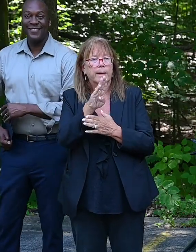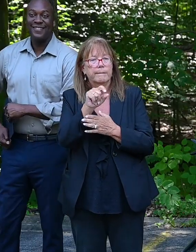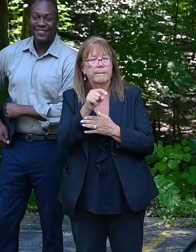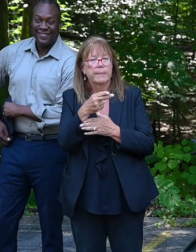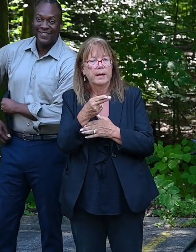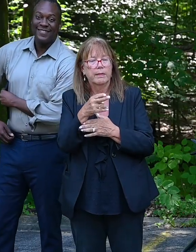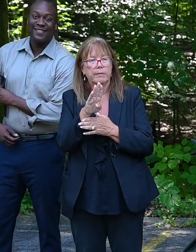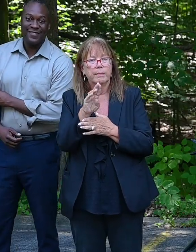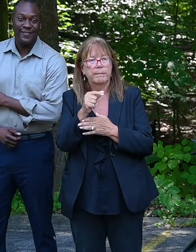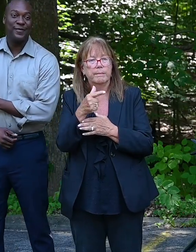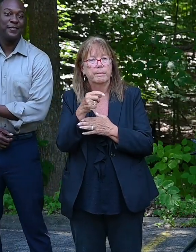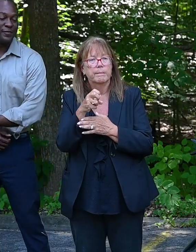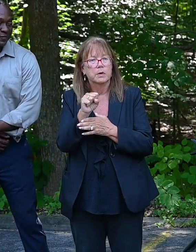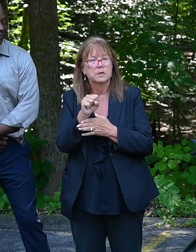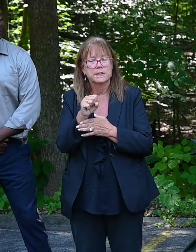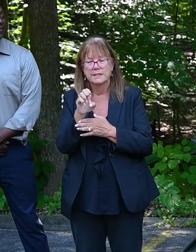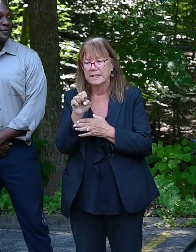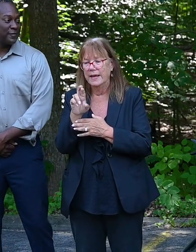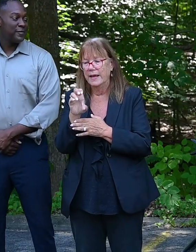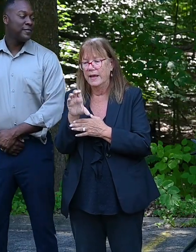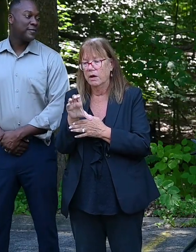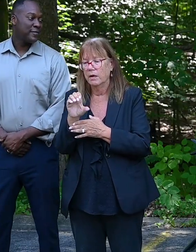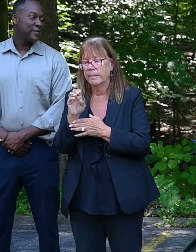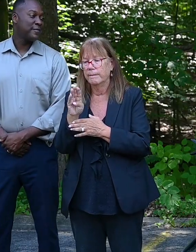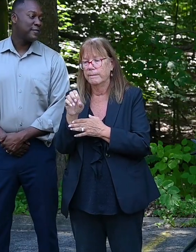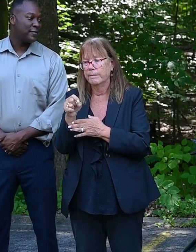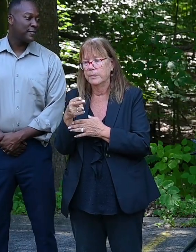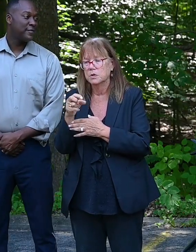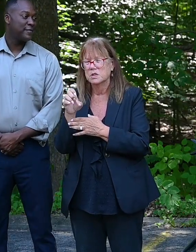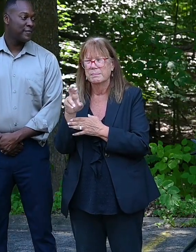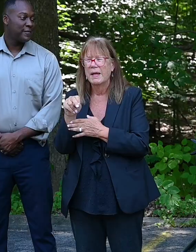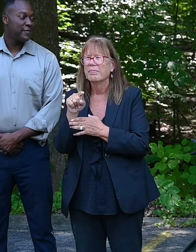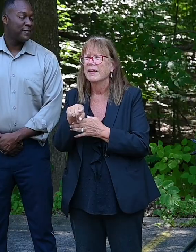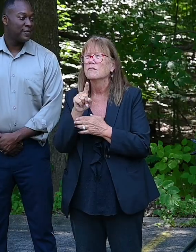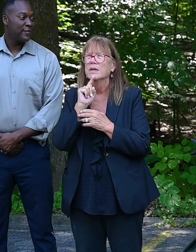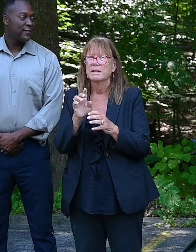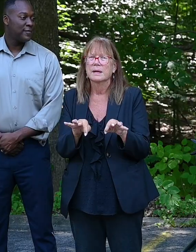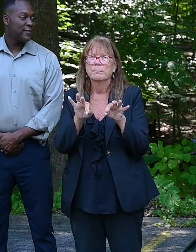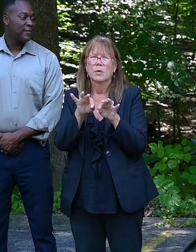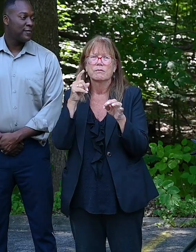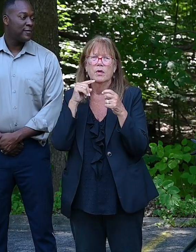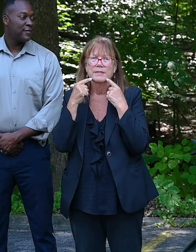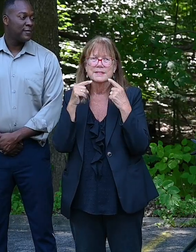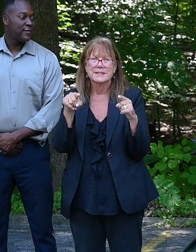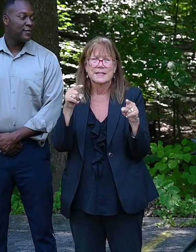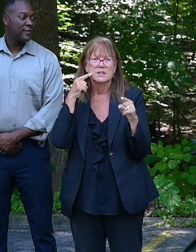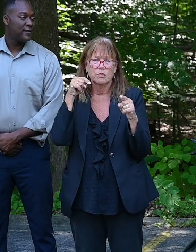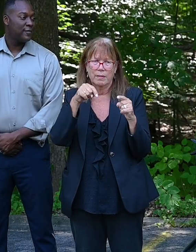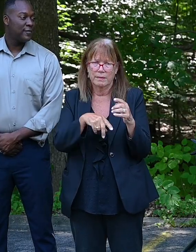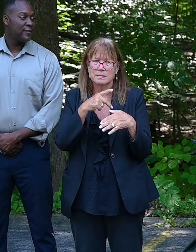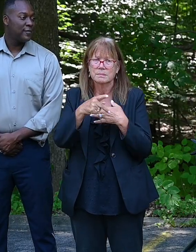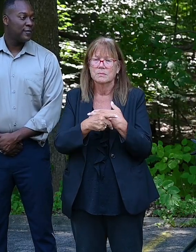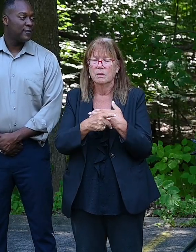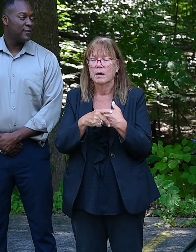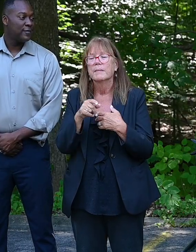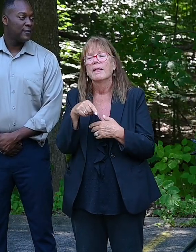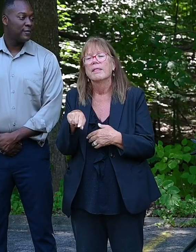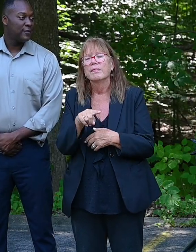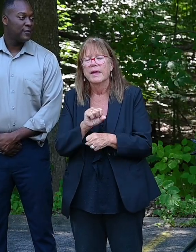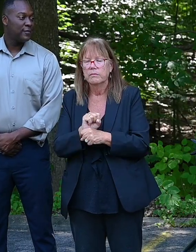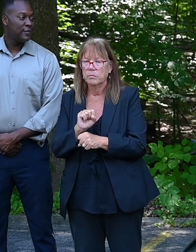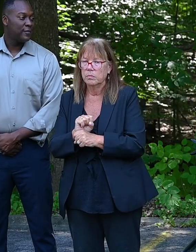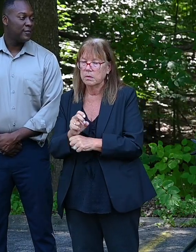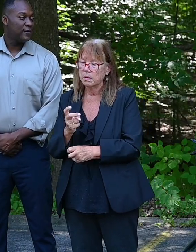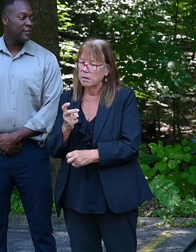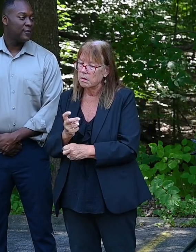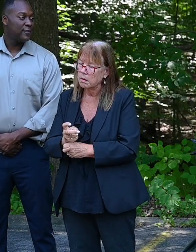They're from our Resource Conservation Division. They've been instrumental to the success of this initiative. They've been behind the scenes, not only providing a